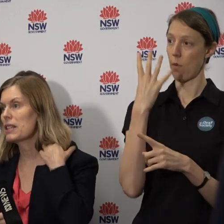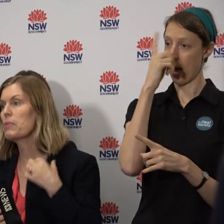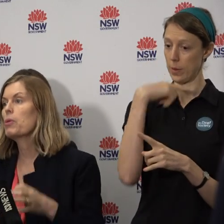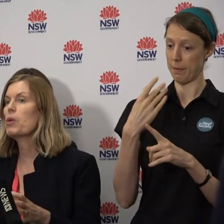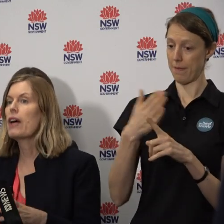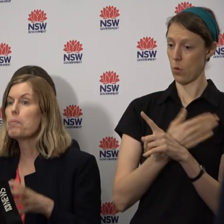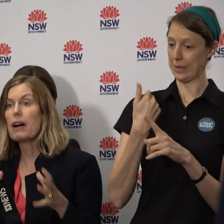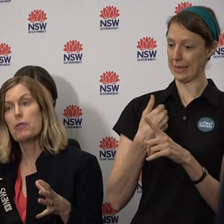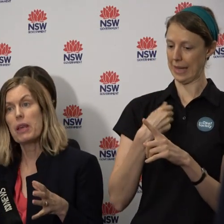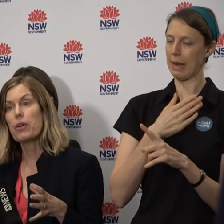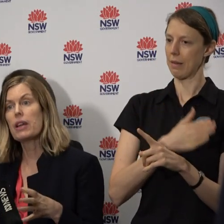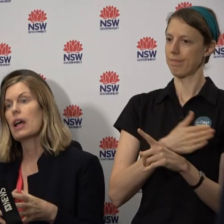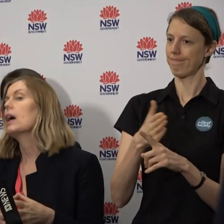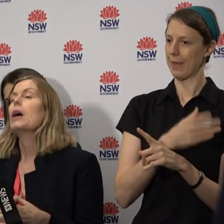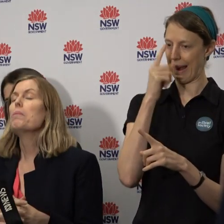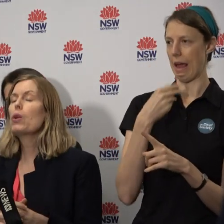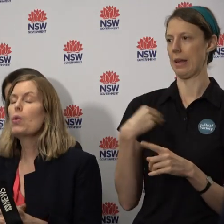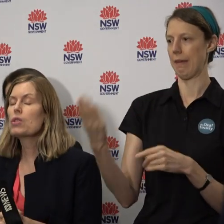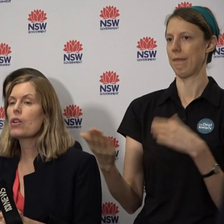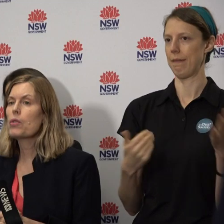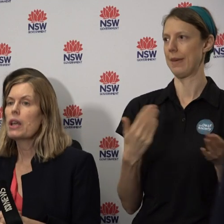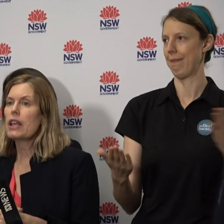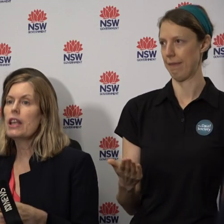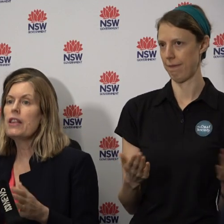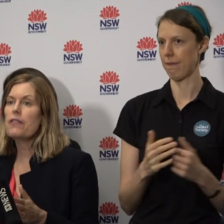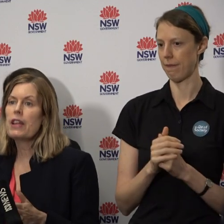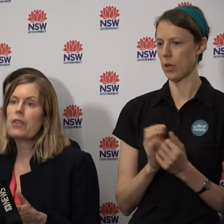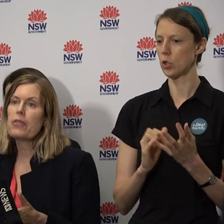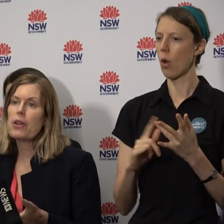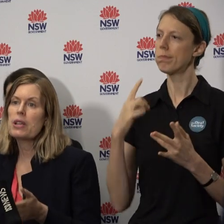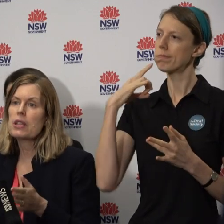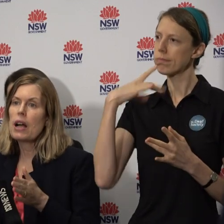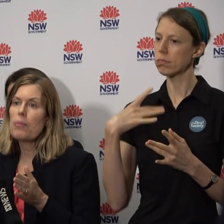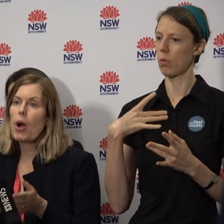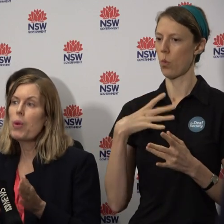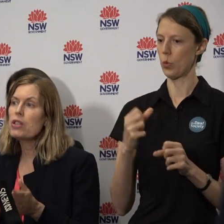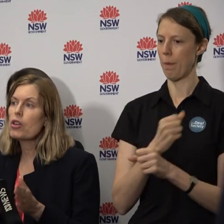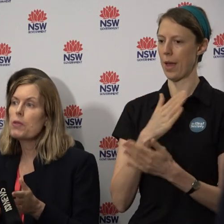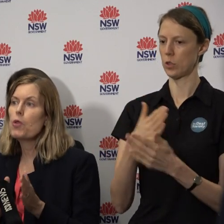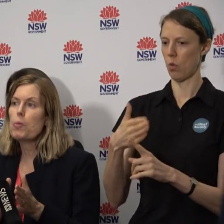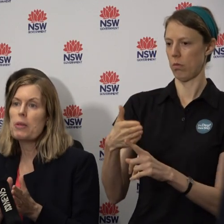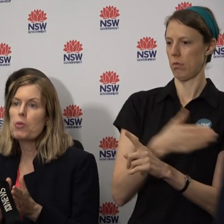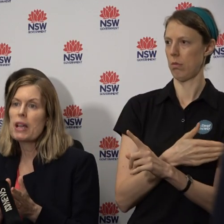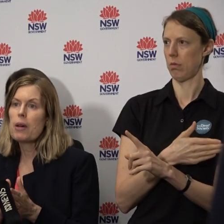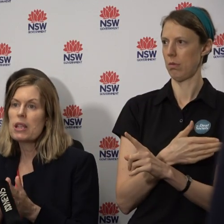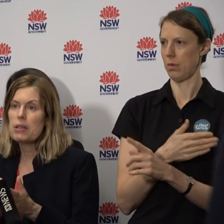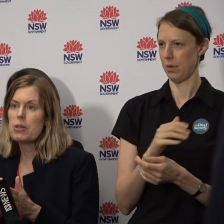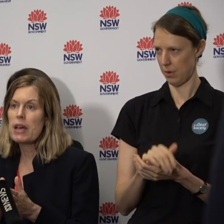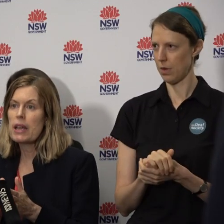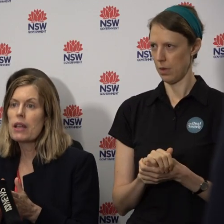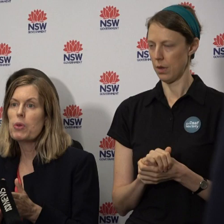sick at something, we want to have a buffer period. But also, in the event that there is a window before people